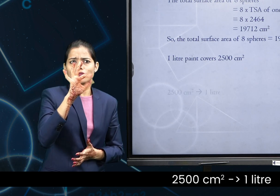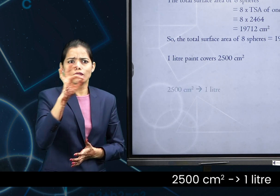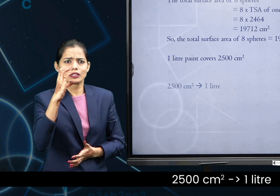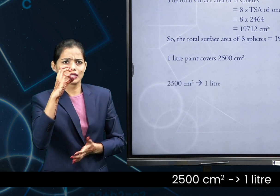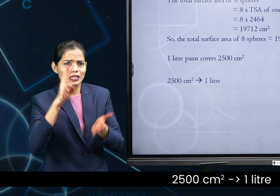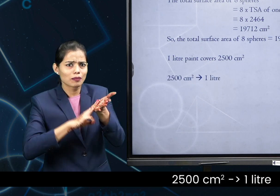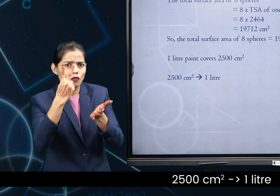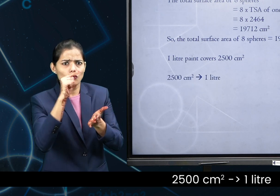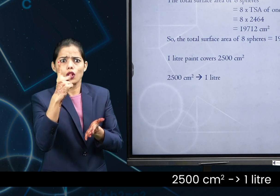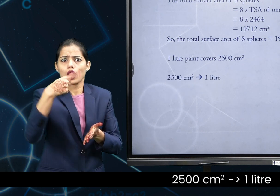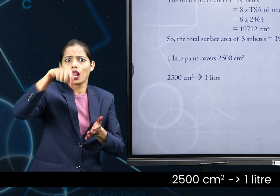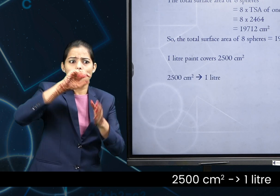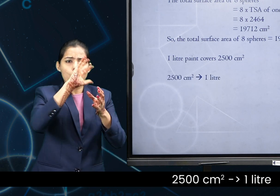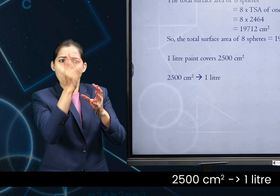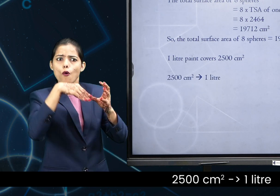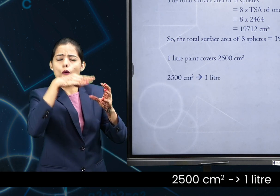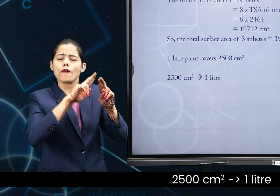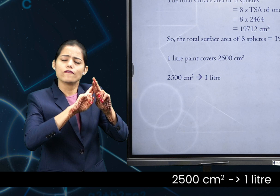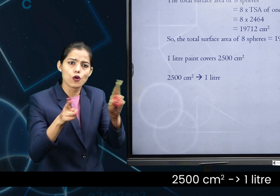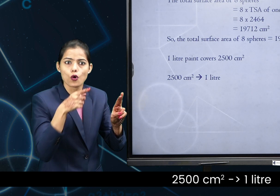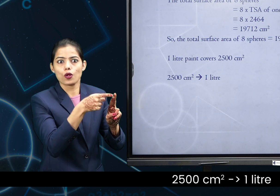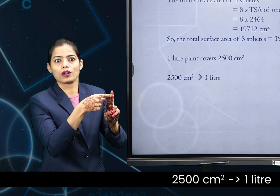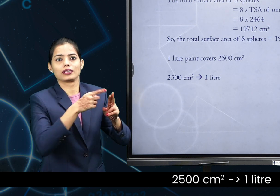2500 centimeters square is equal to 1 liter.